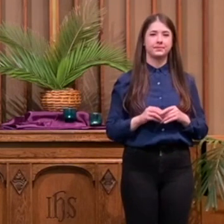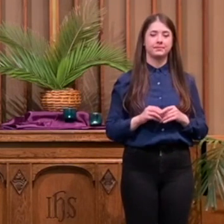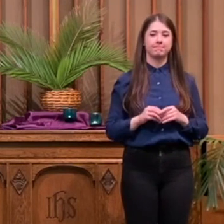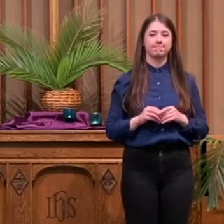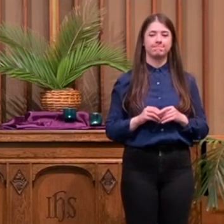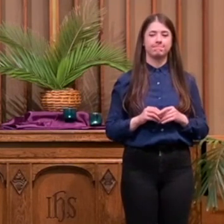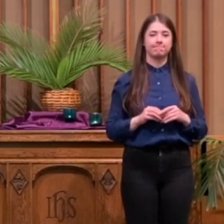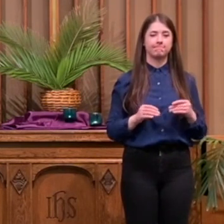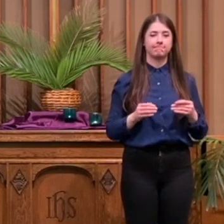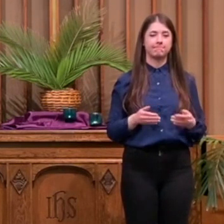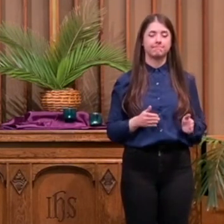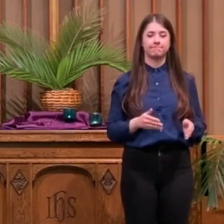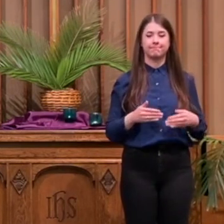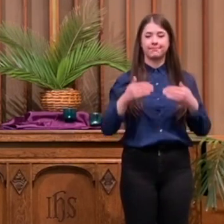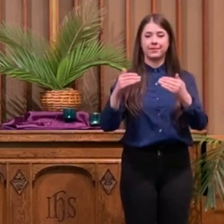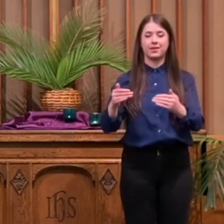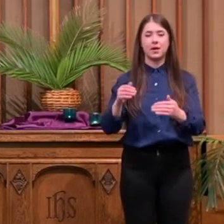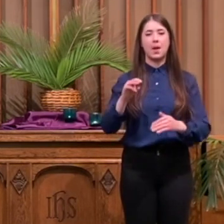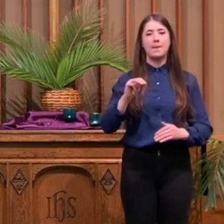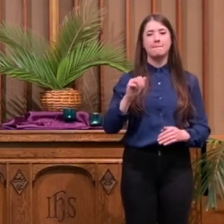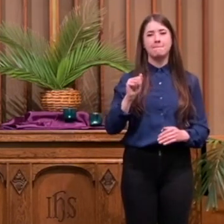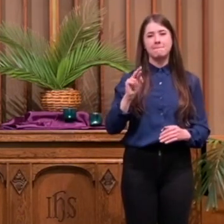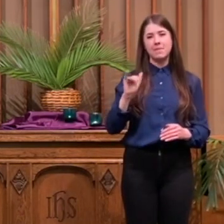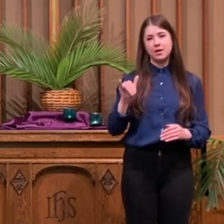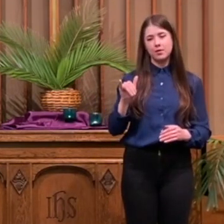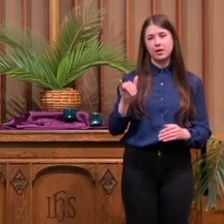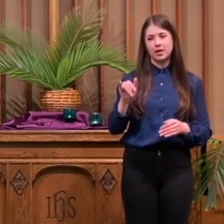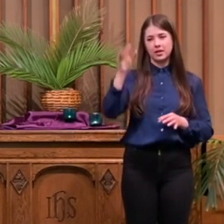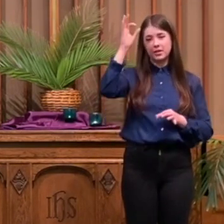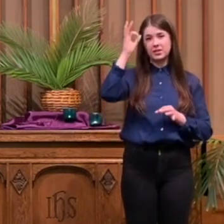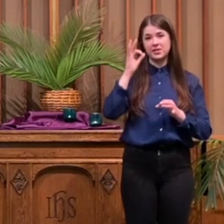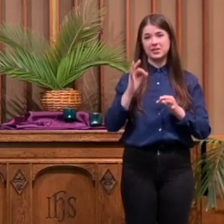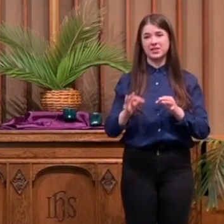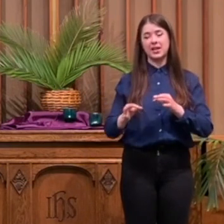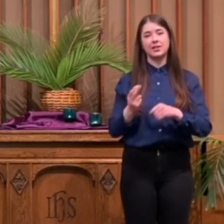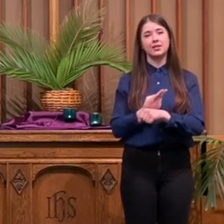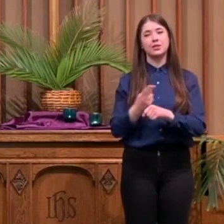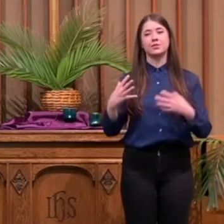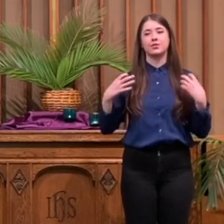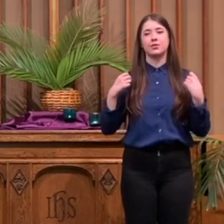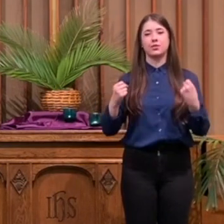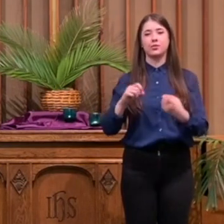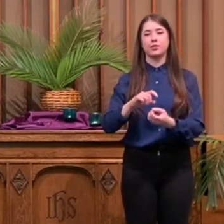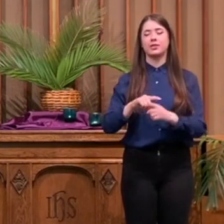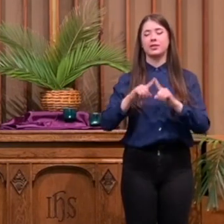And then we have Mary, who chose to draw on courage in a whole another